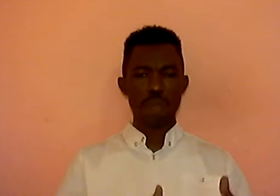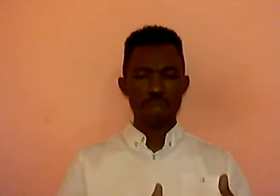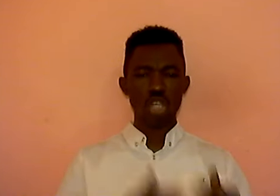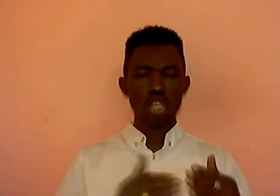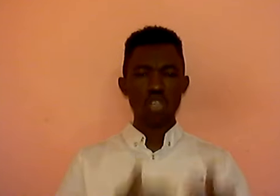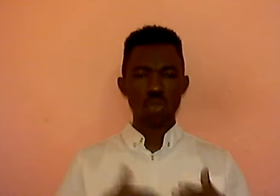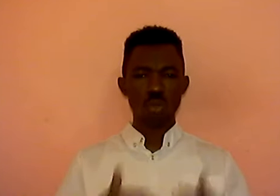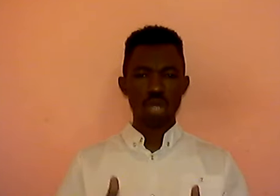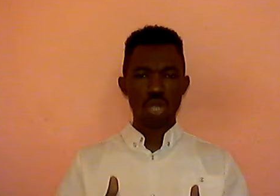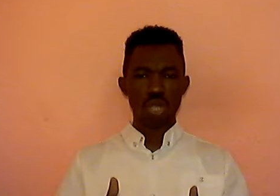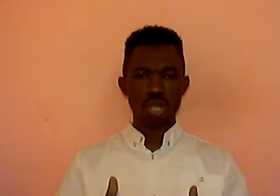people into